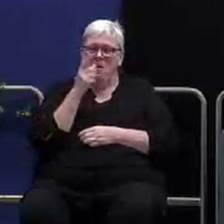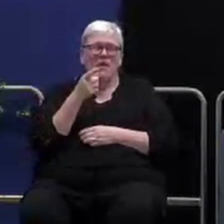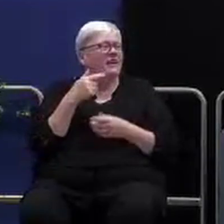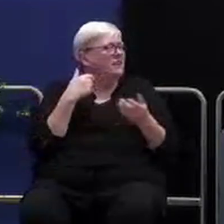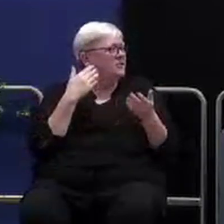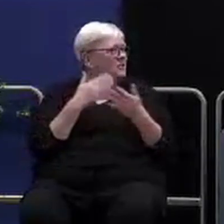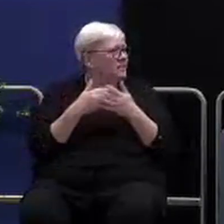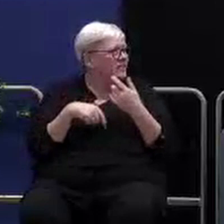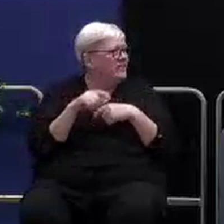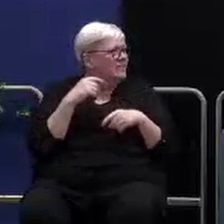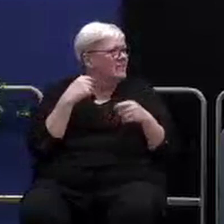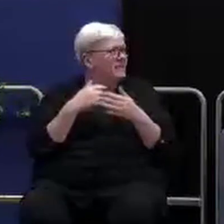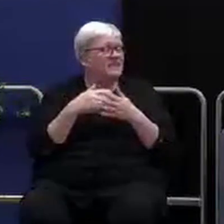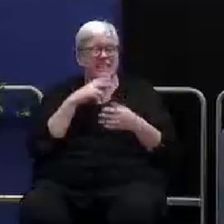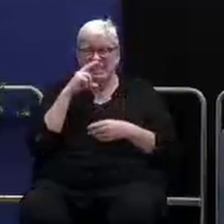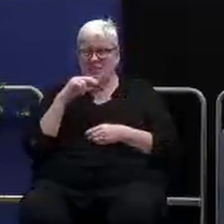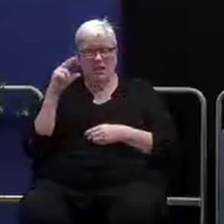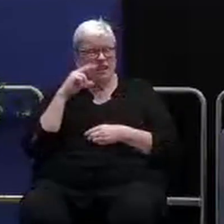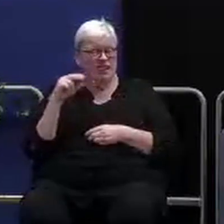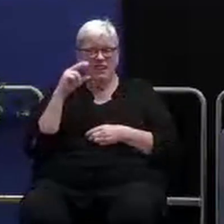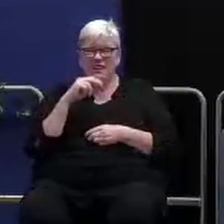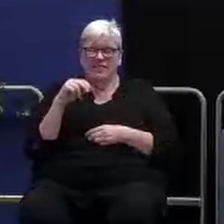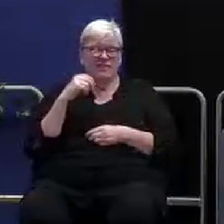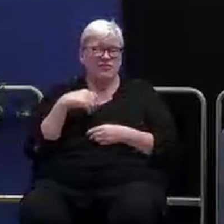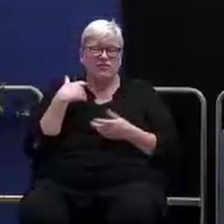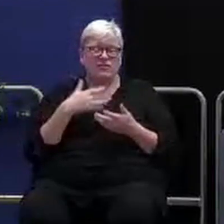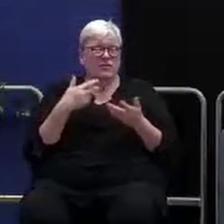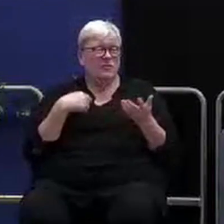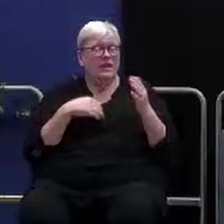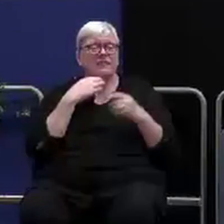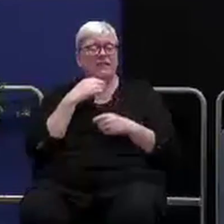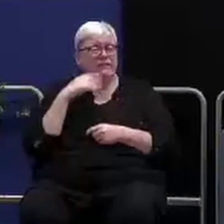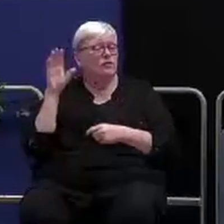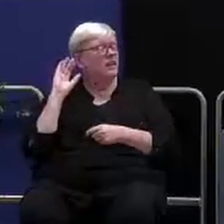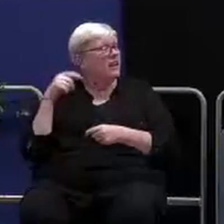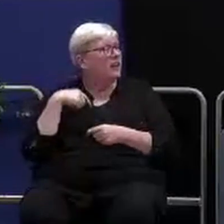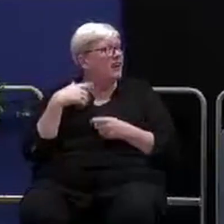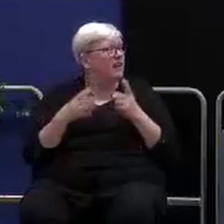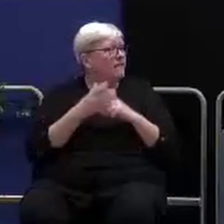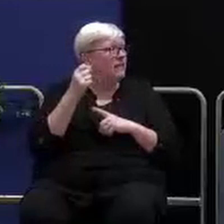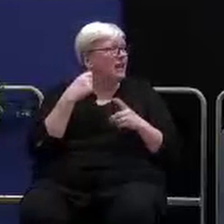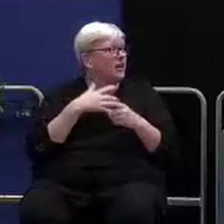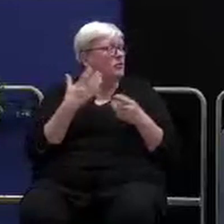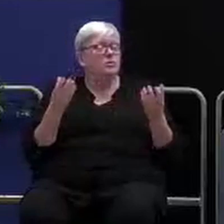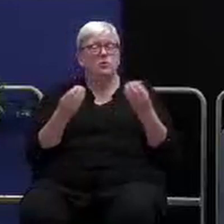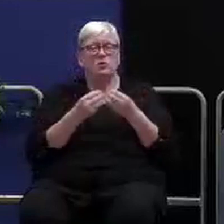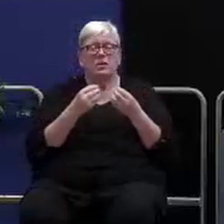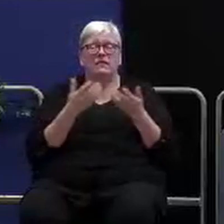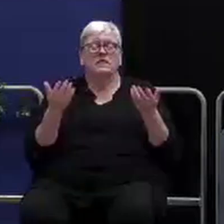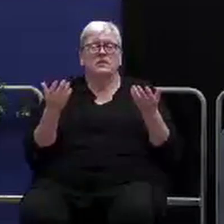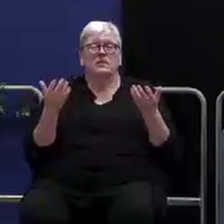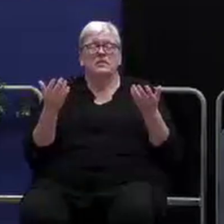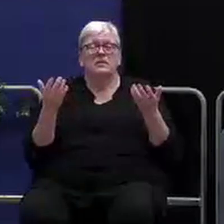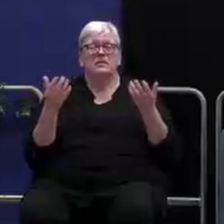this heightened by his hand-waving speech, which, had I been near enough to hear, I would have discovered was accompanied by a jangle of a wristful